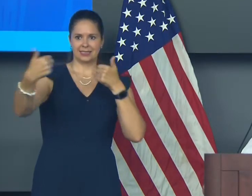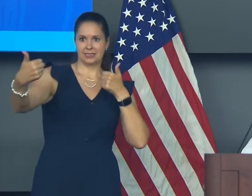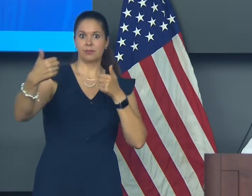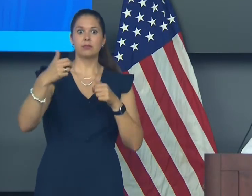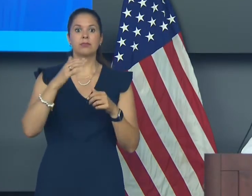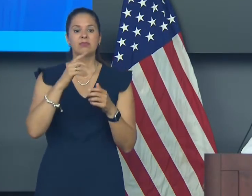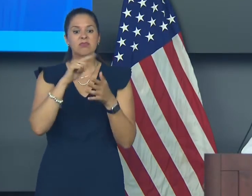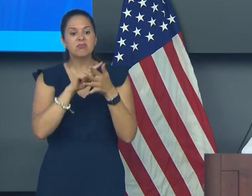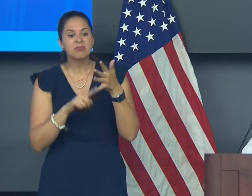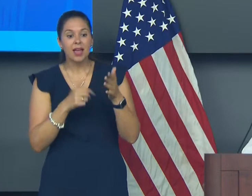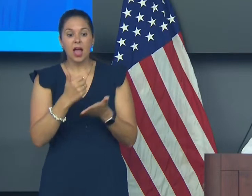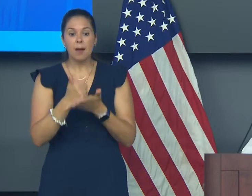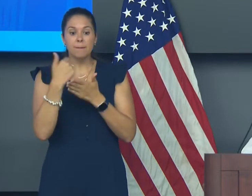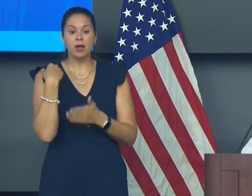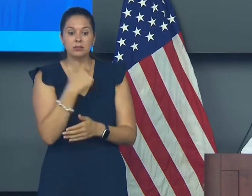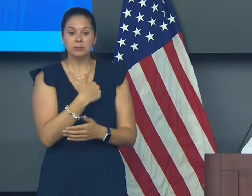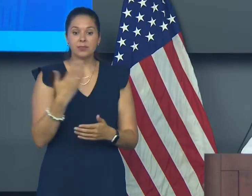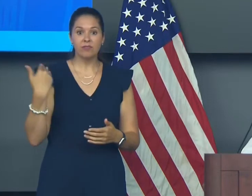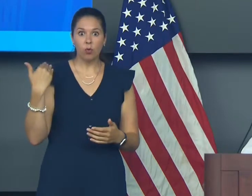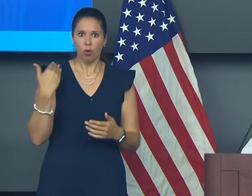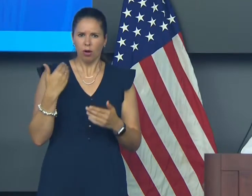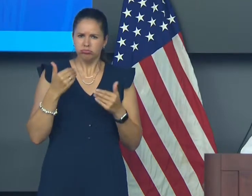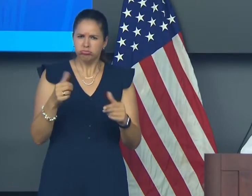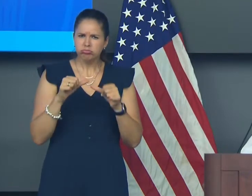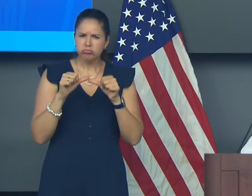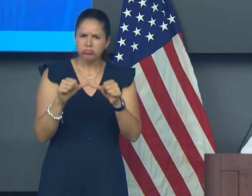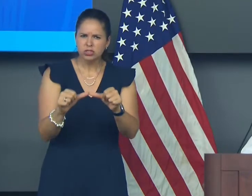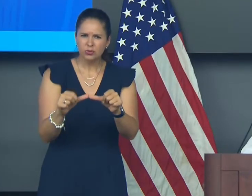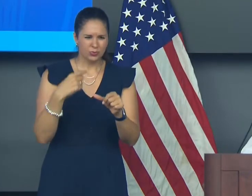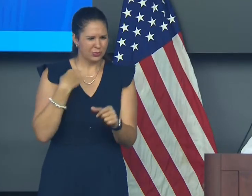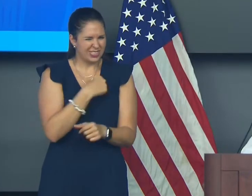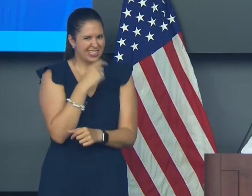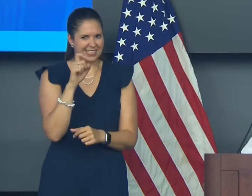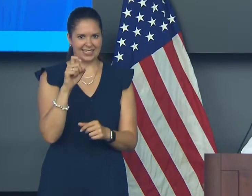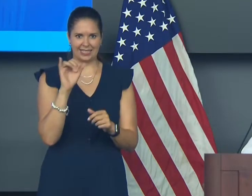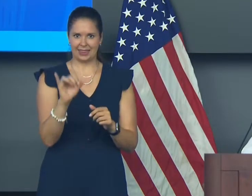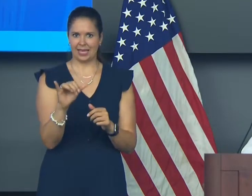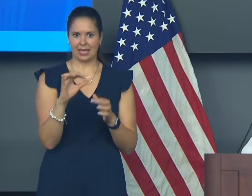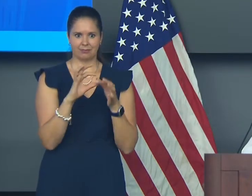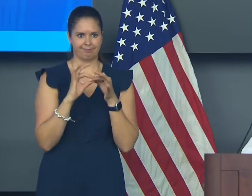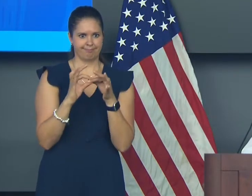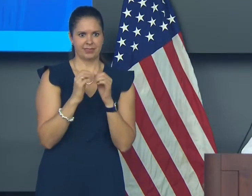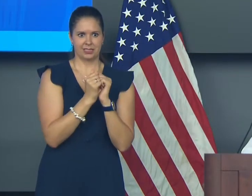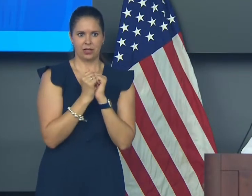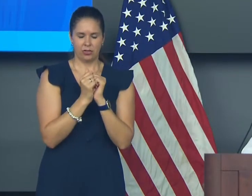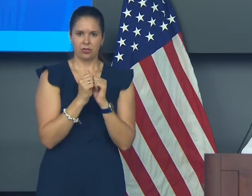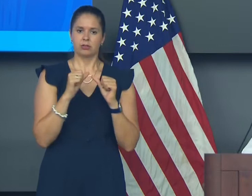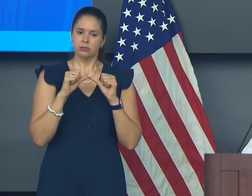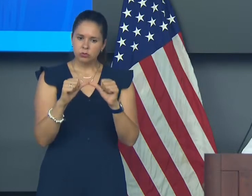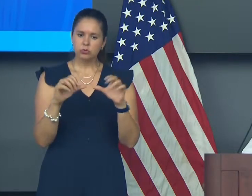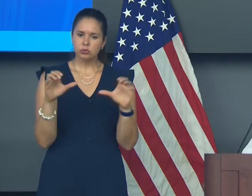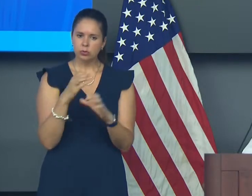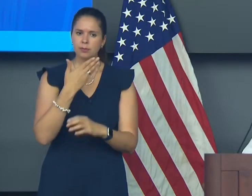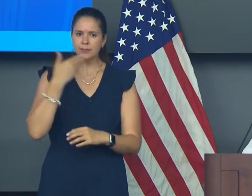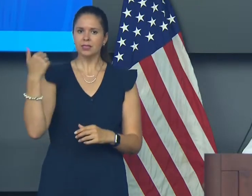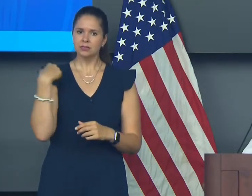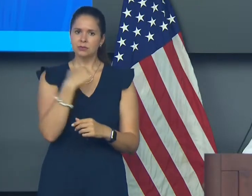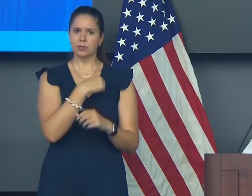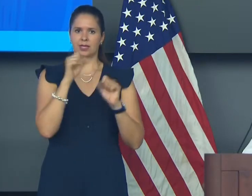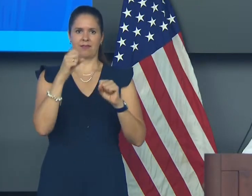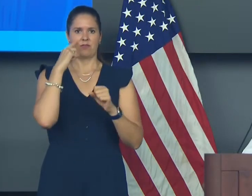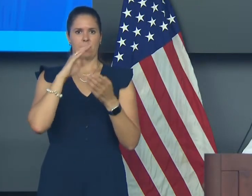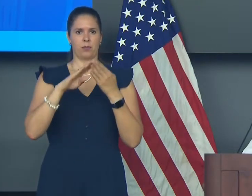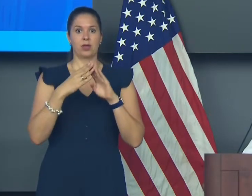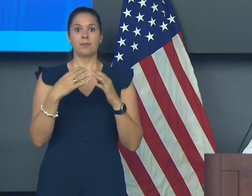helped us in the past. We need all of those things now together so we can continue to do the best we can for our community.